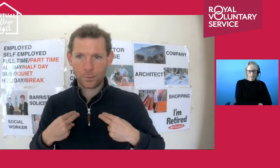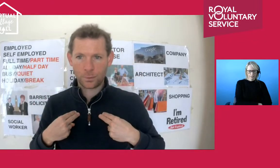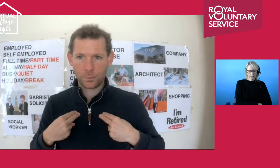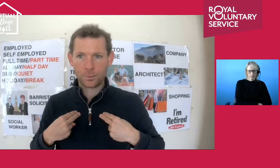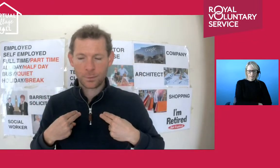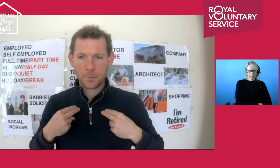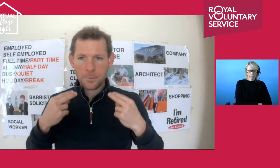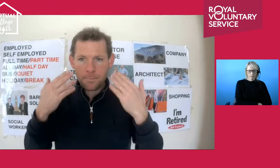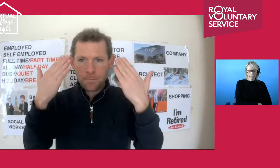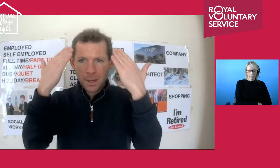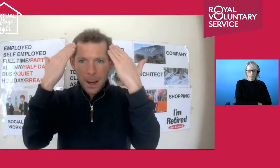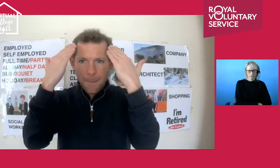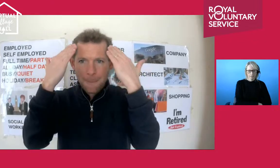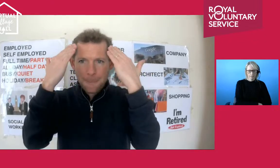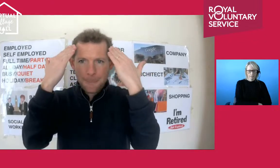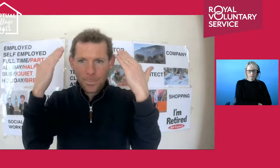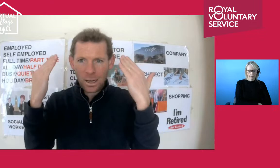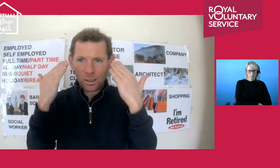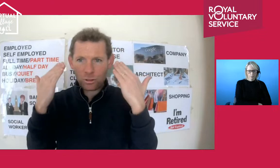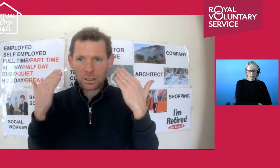nurse.